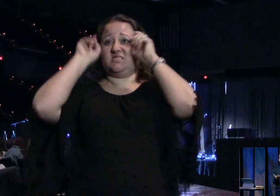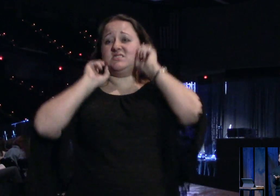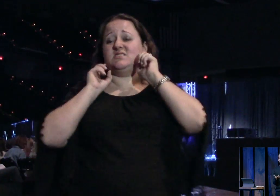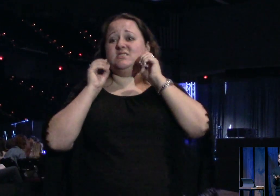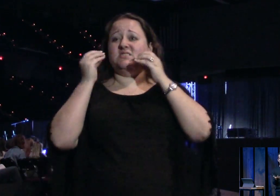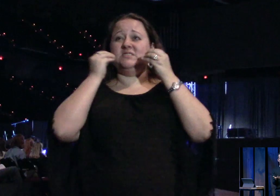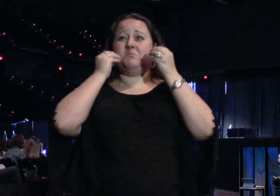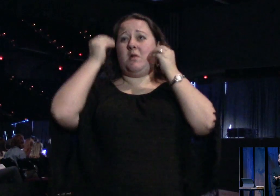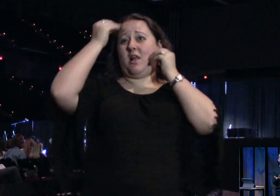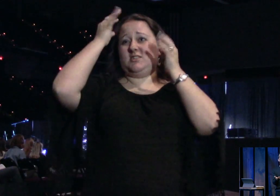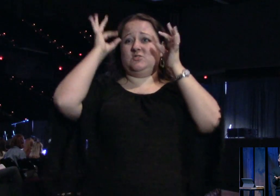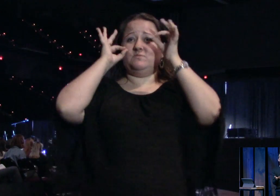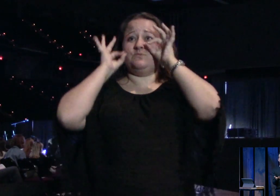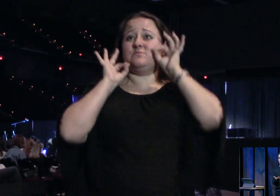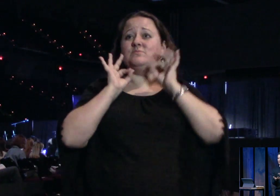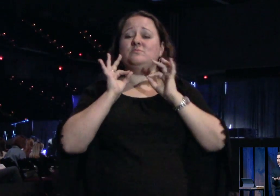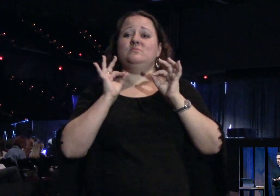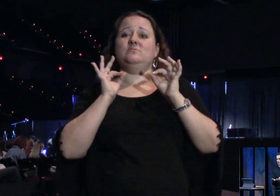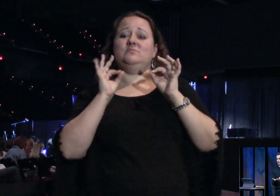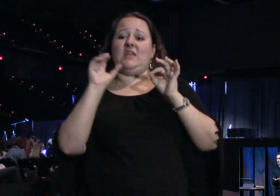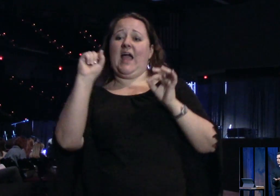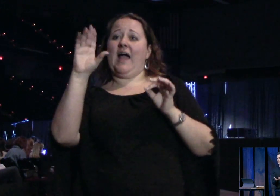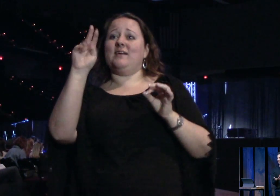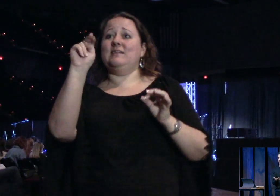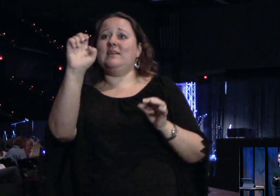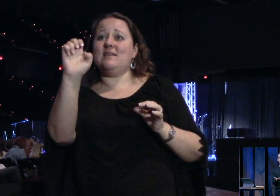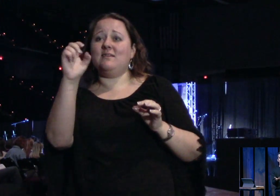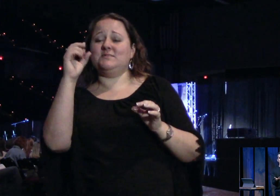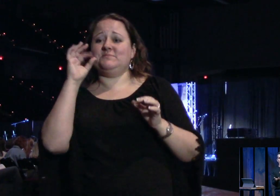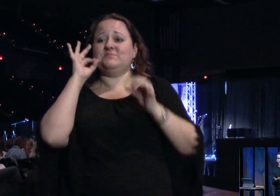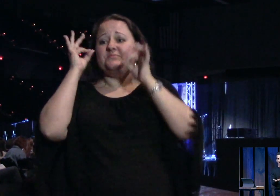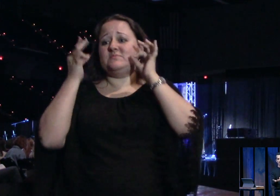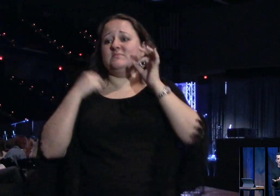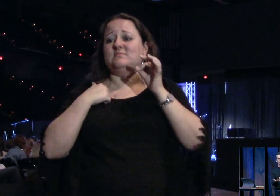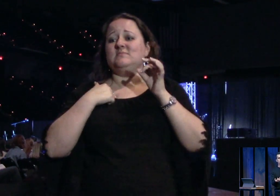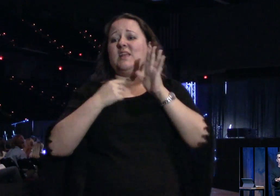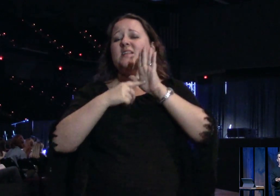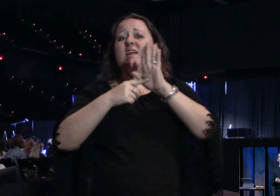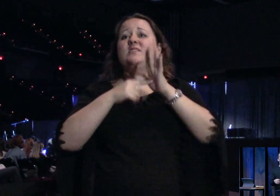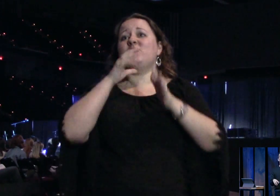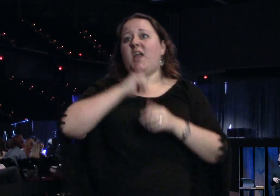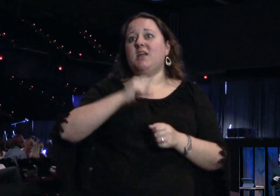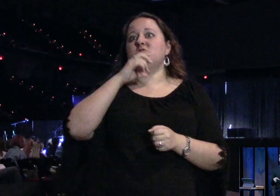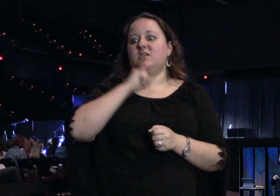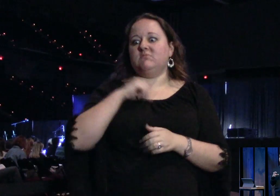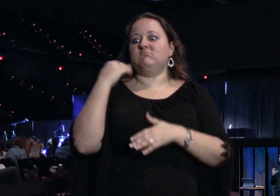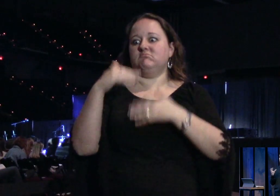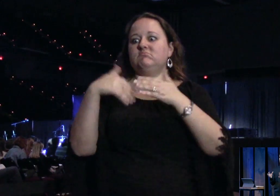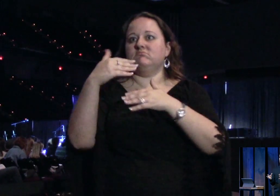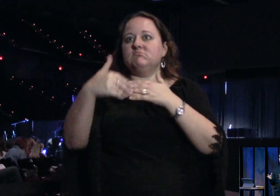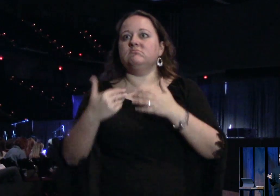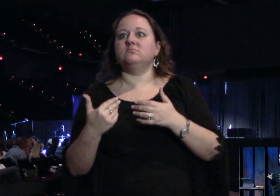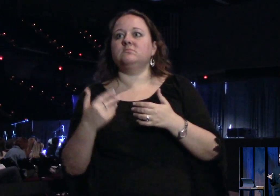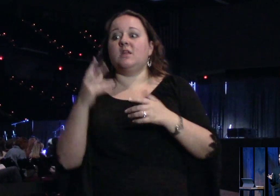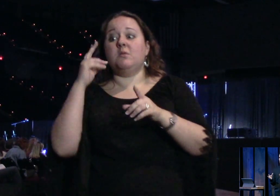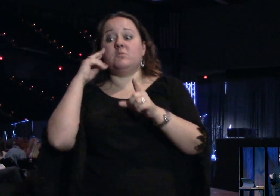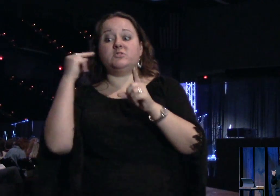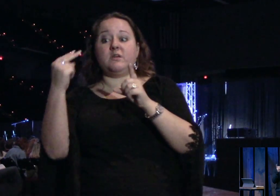had wrinkles and splotches and acne and signs of